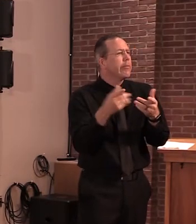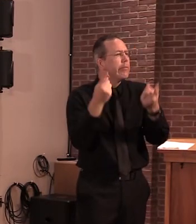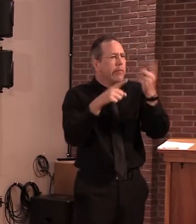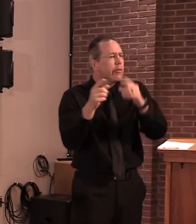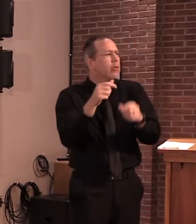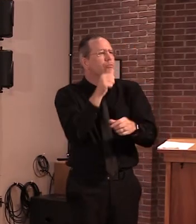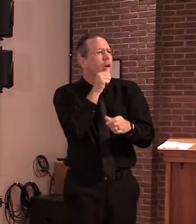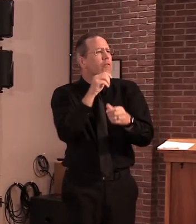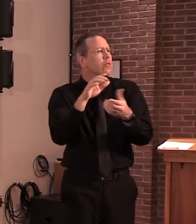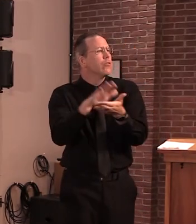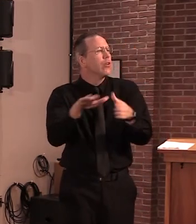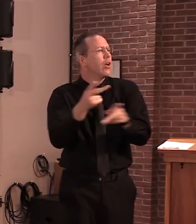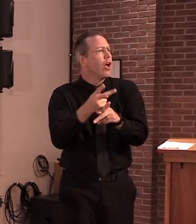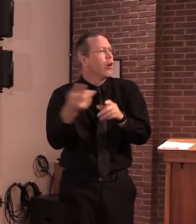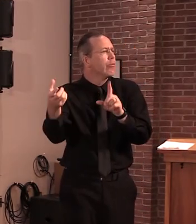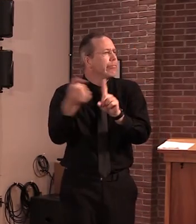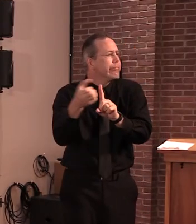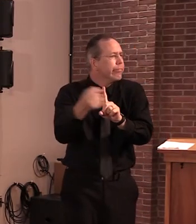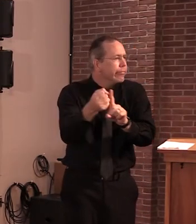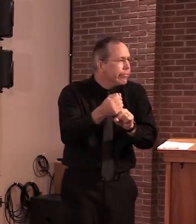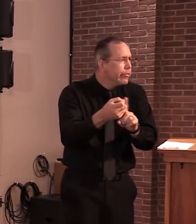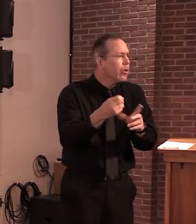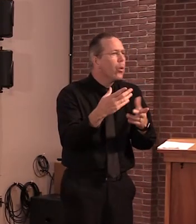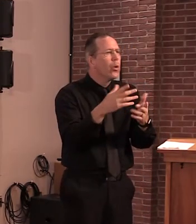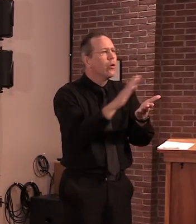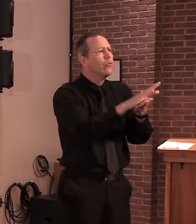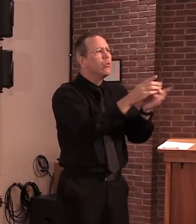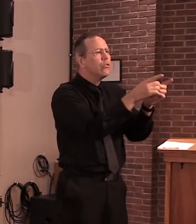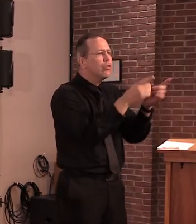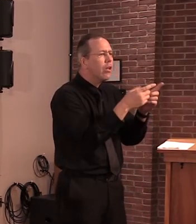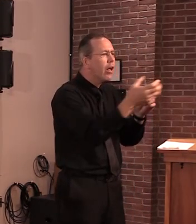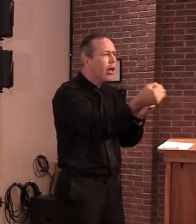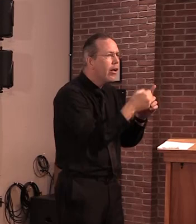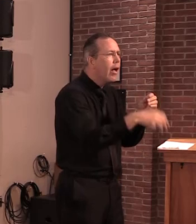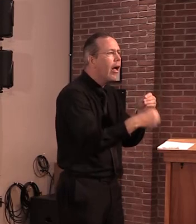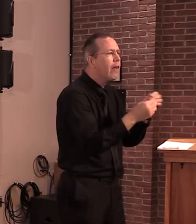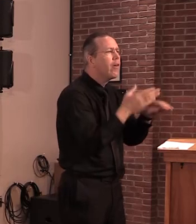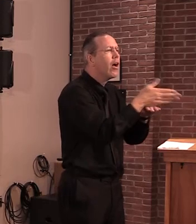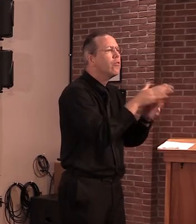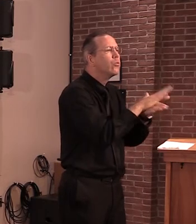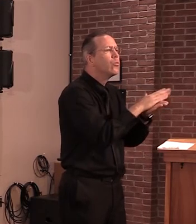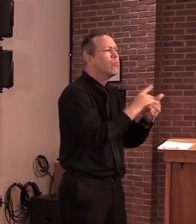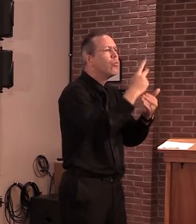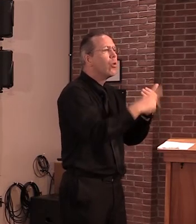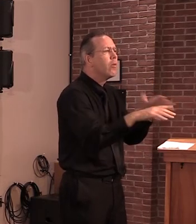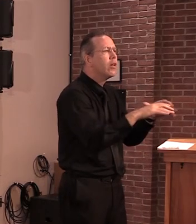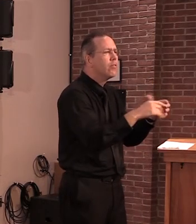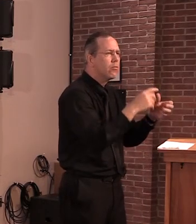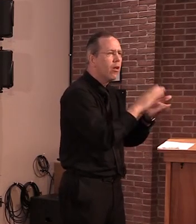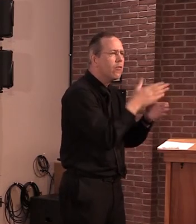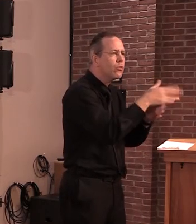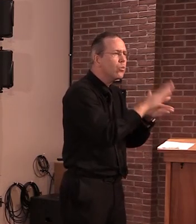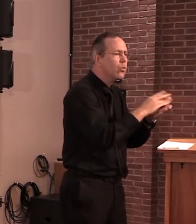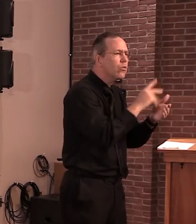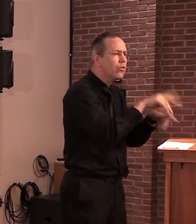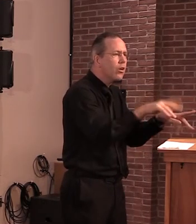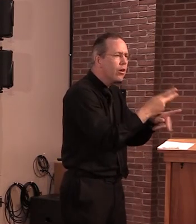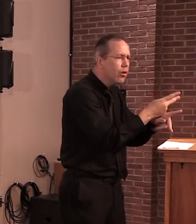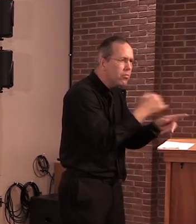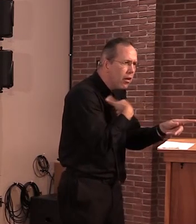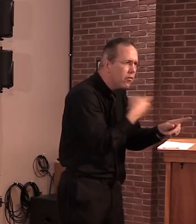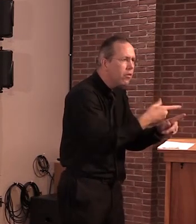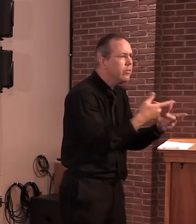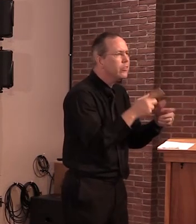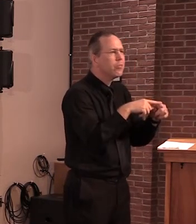are contemplating an extension of their after-school programming and so forth. But I think it remains to be seen how we resolve this issue, but I think it